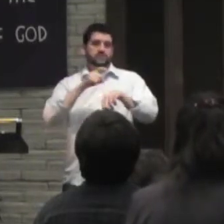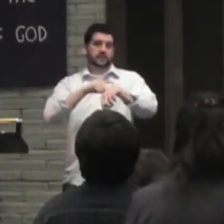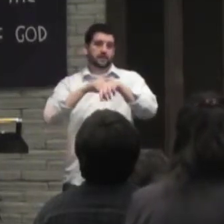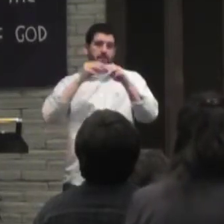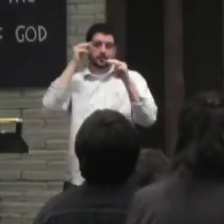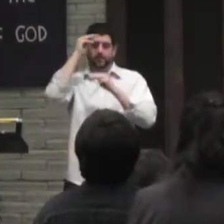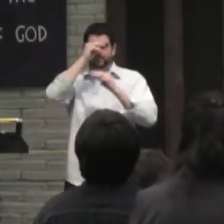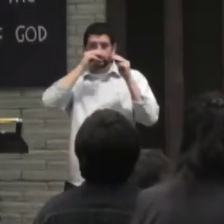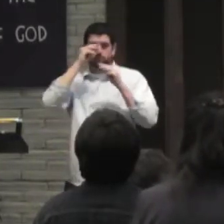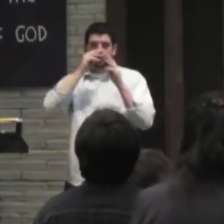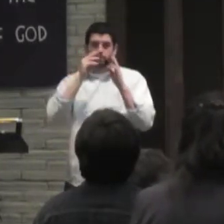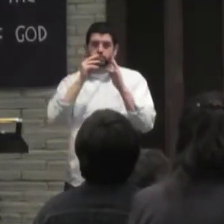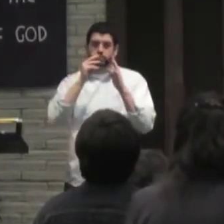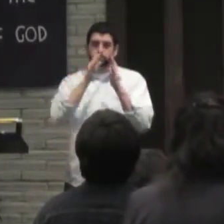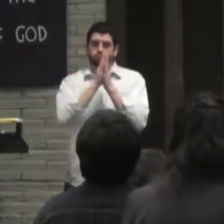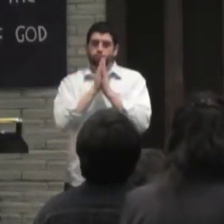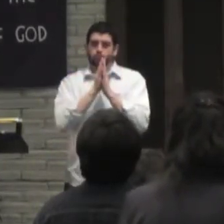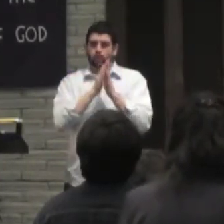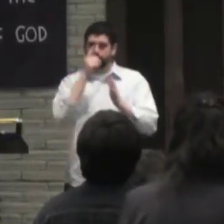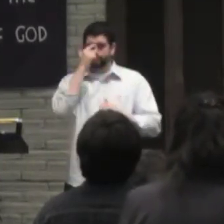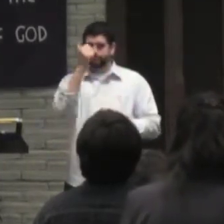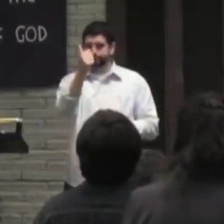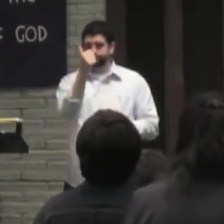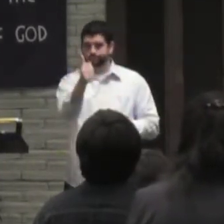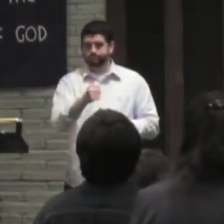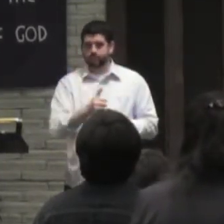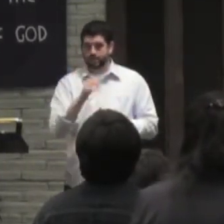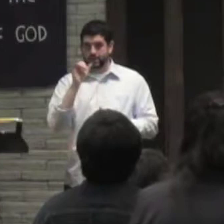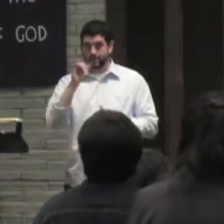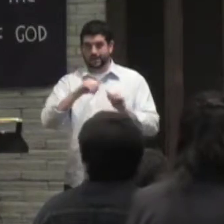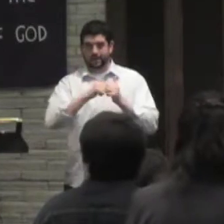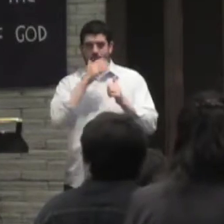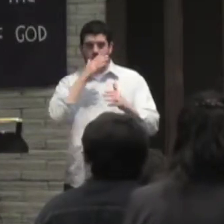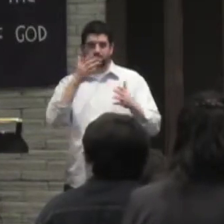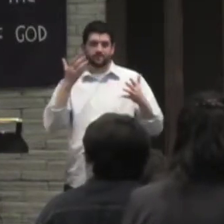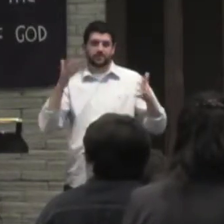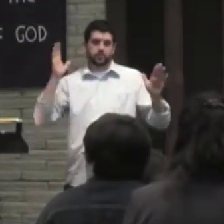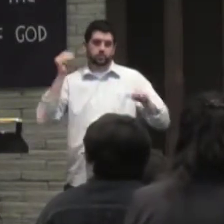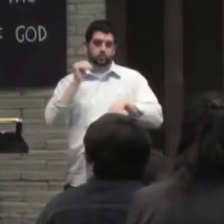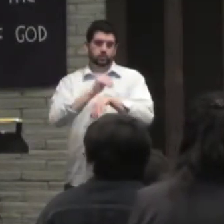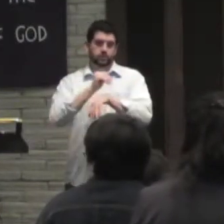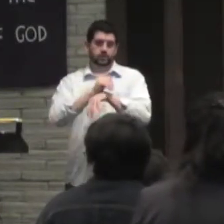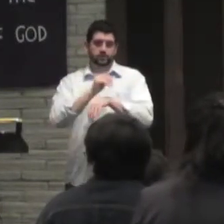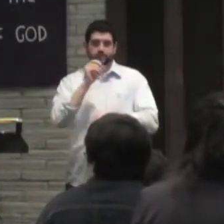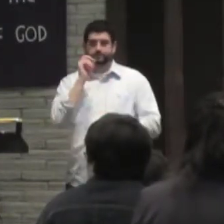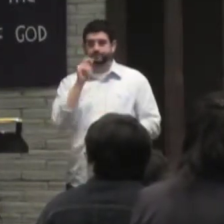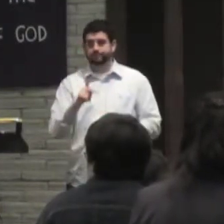time of meditation and prayer. And that is how we'll end our service this evening.